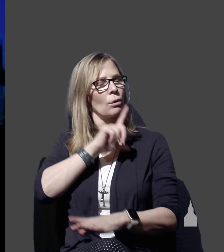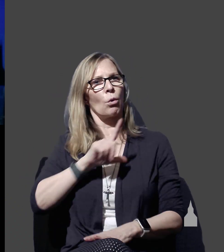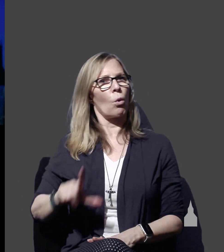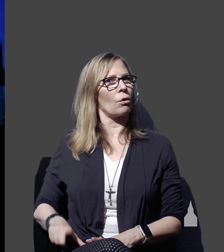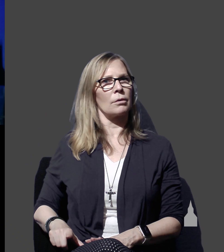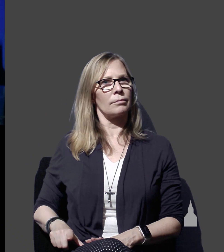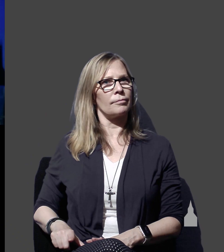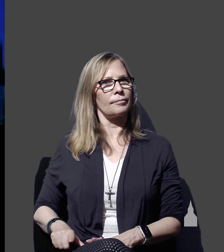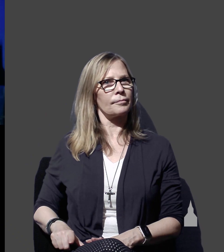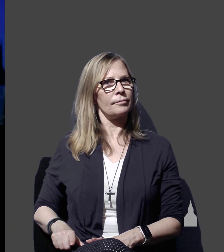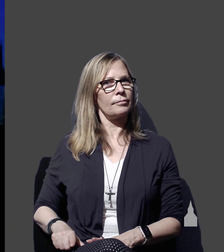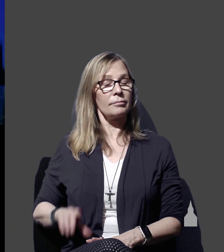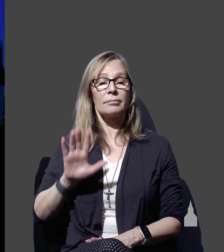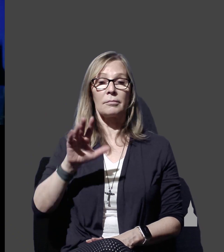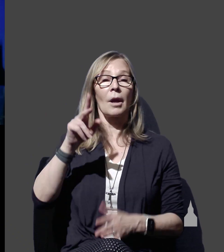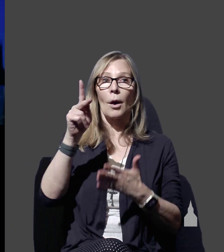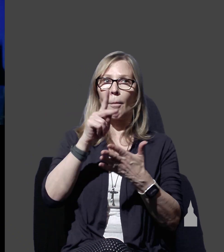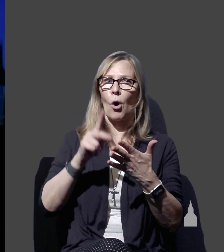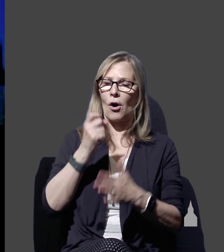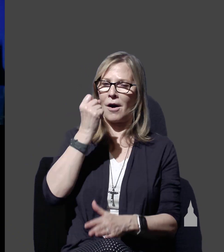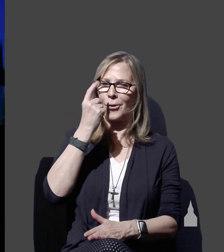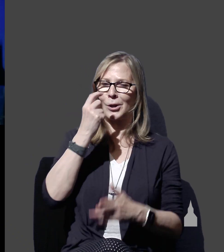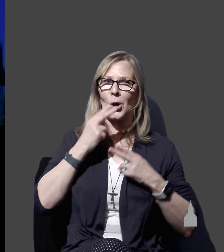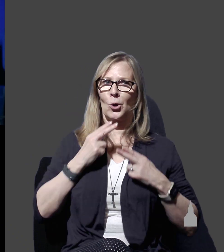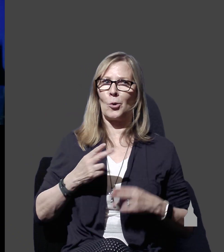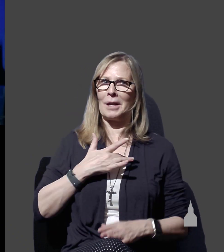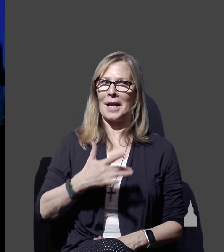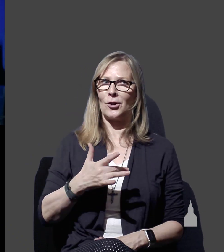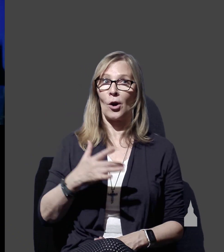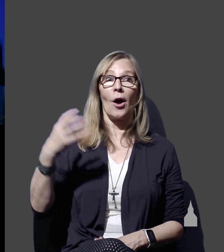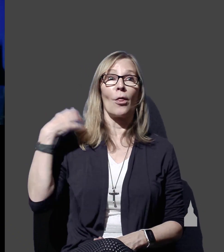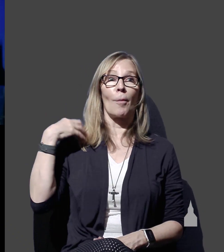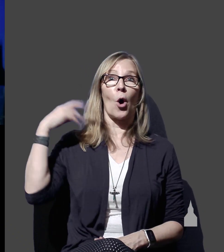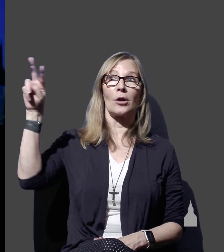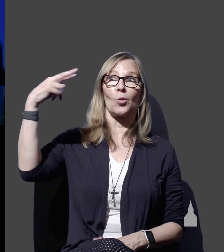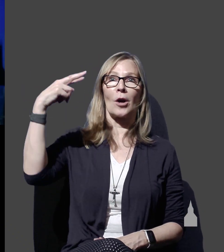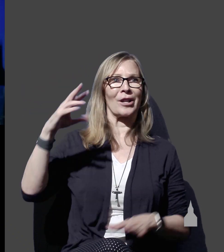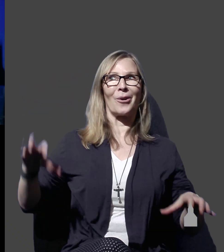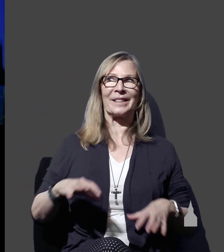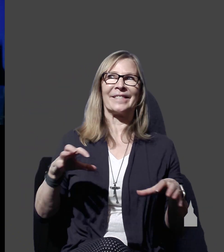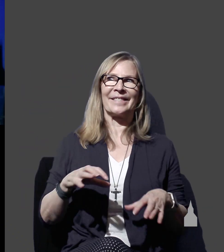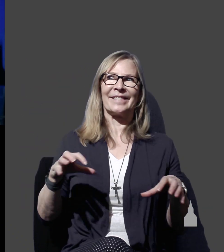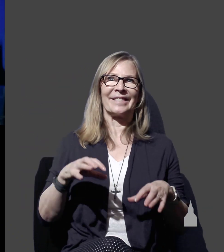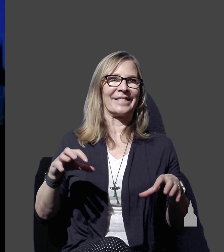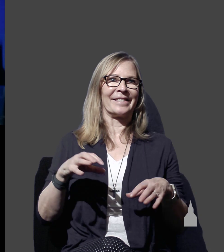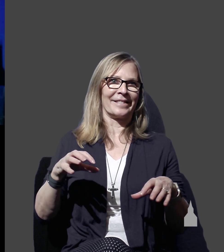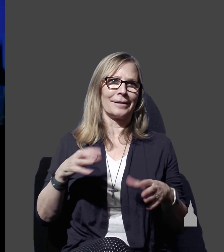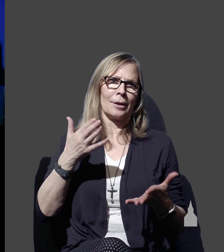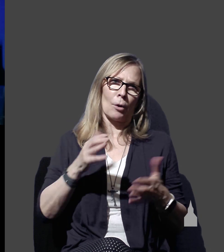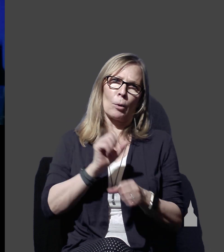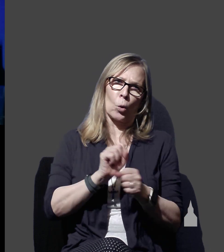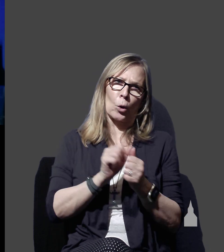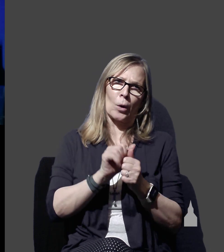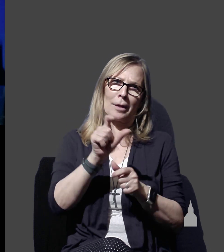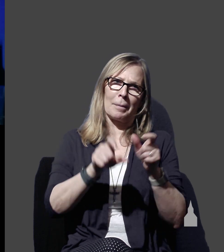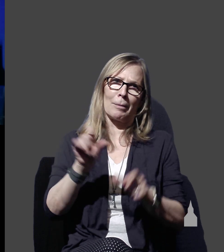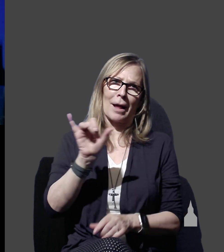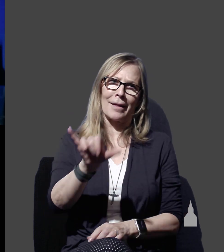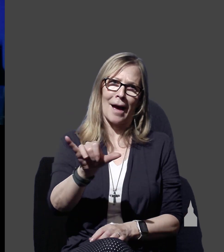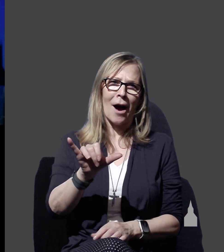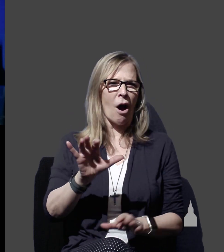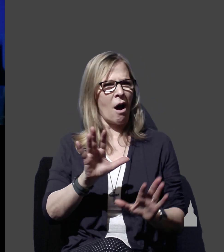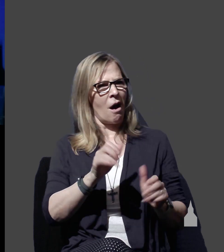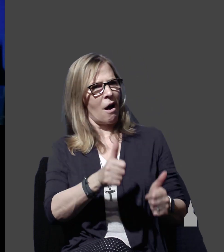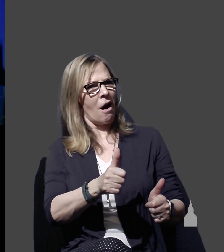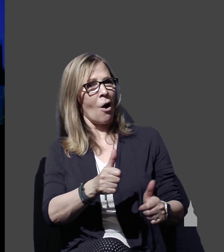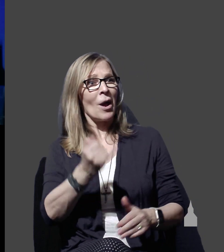words, Paul understands human nature. When the boss is watching, we jump to it. You've probably worked with people like that. They were superstar